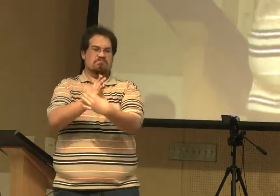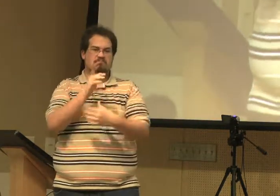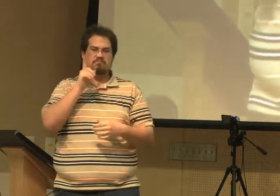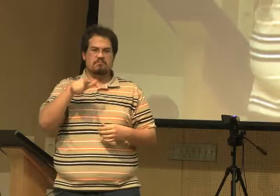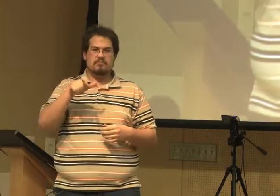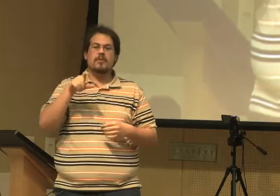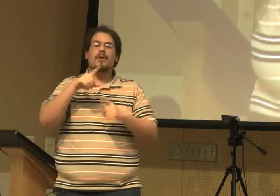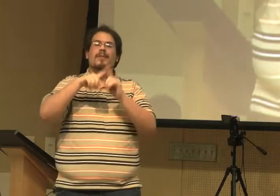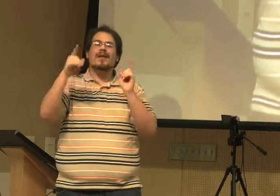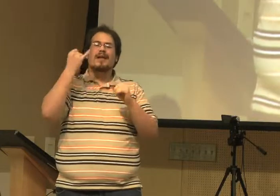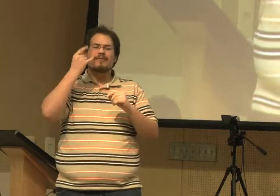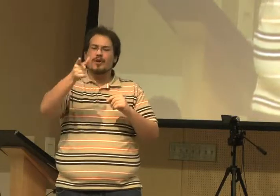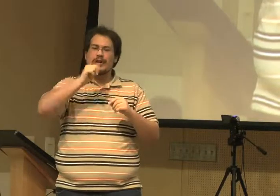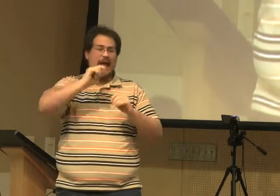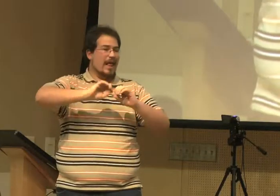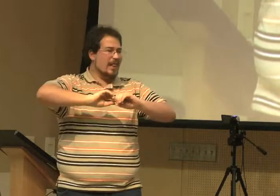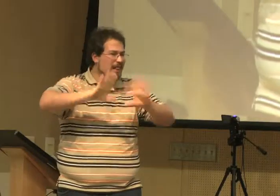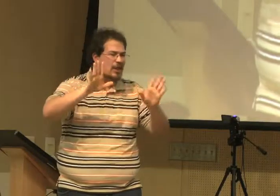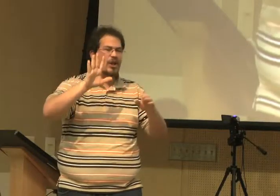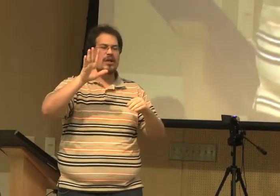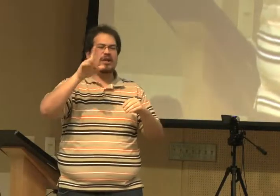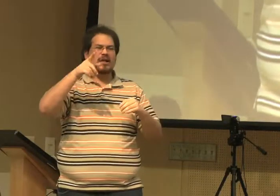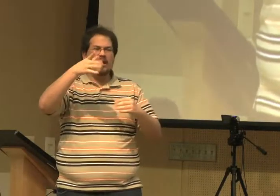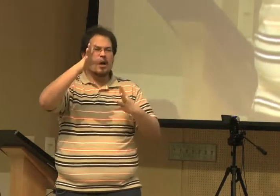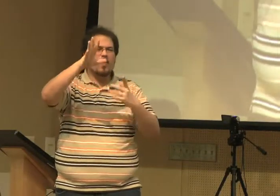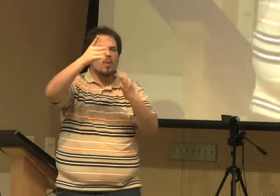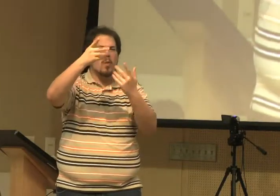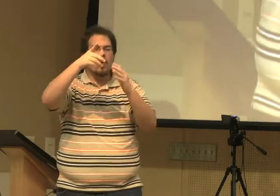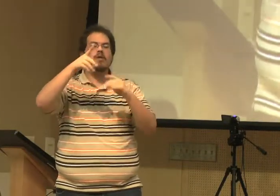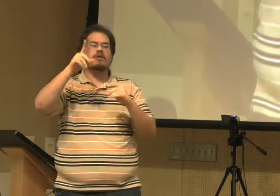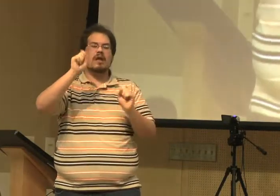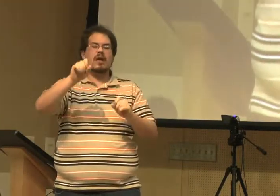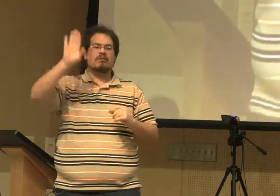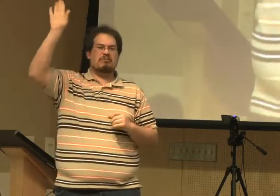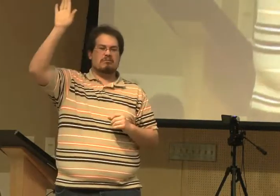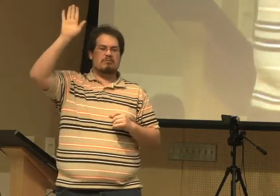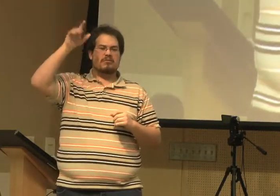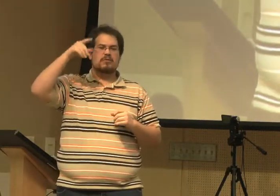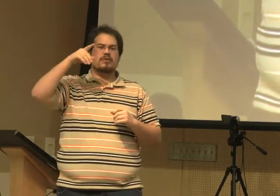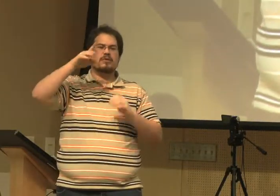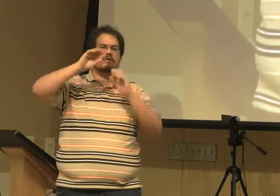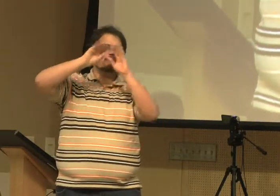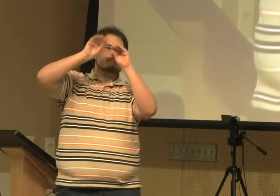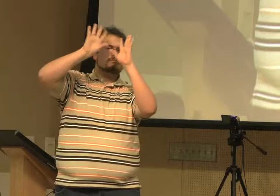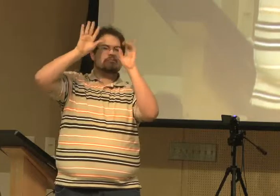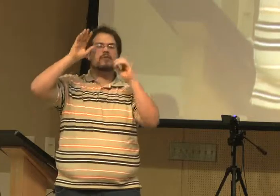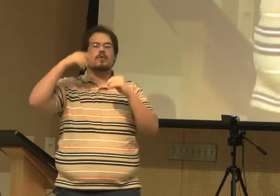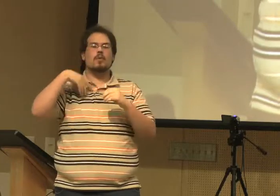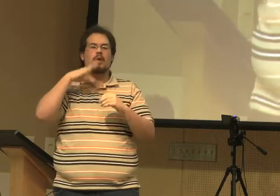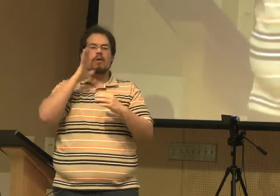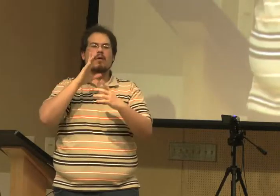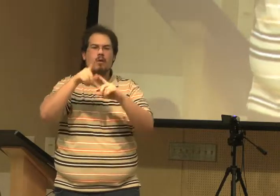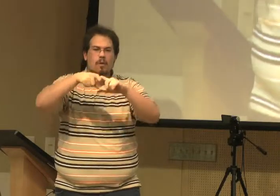And while the person is speaking, please don't interrupt. Now, if something isn't clear, then please do raise your hand and ask